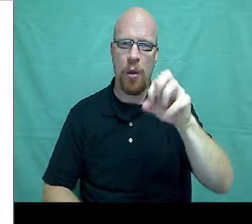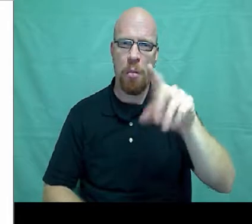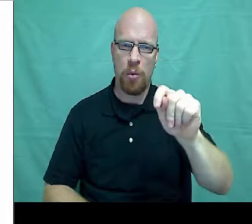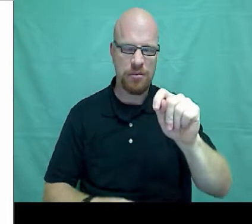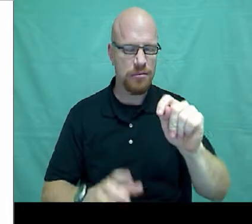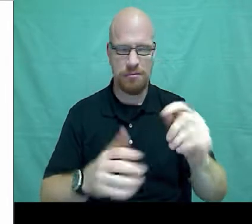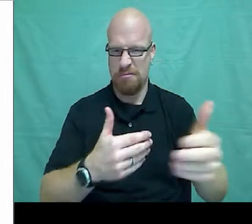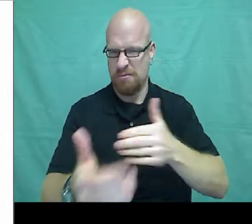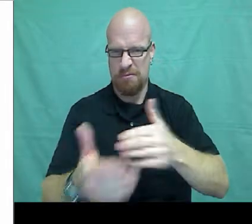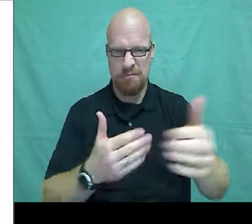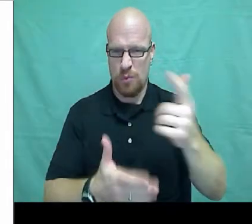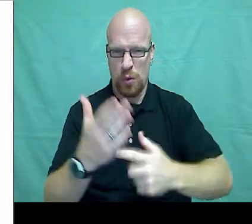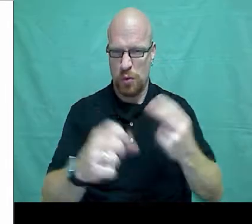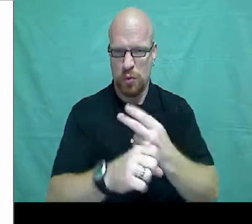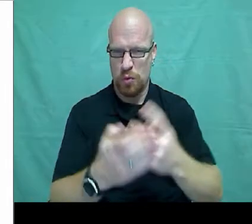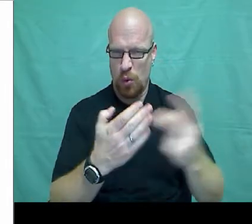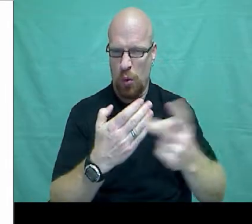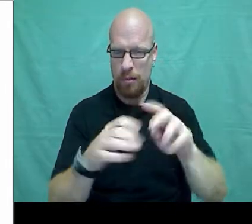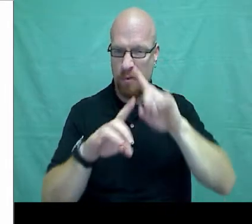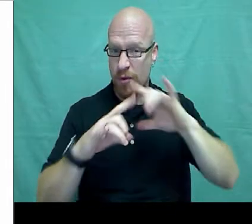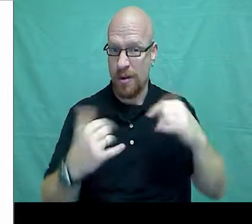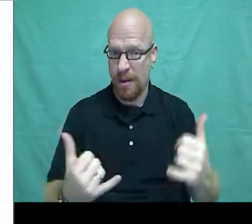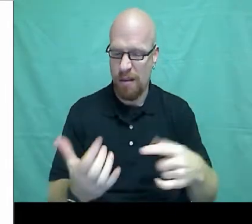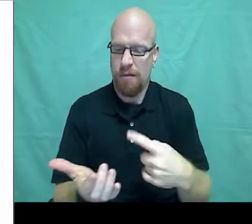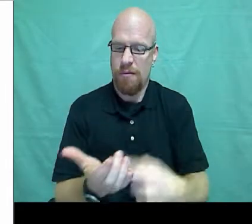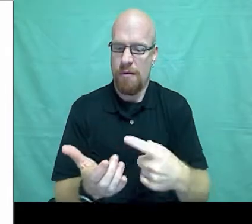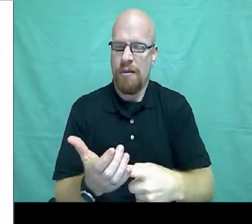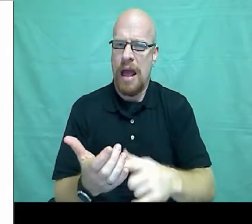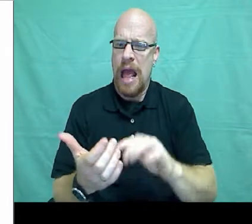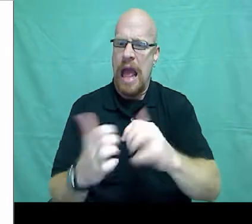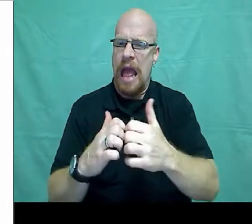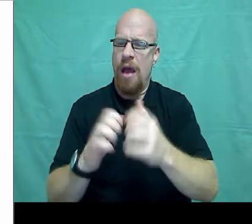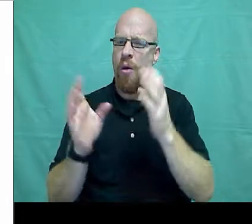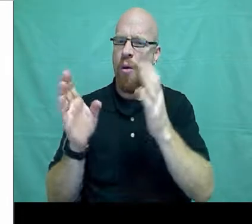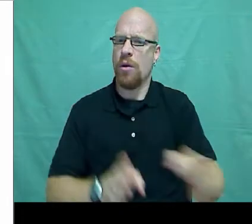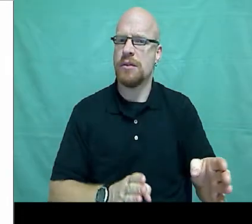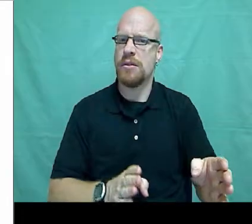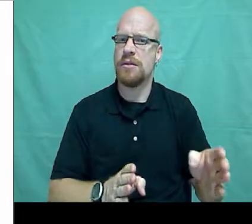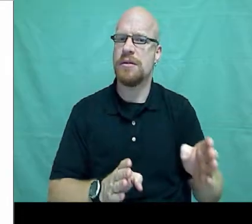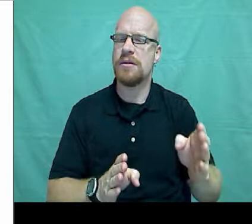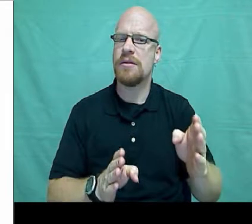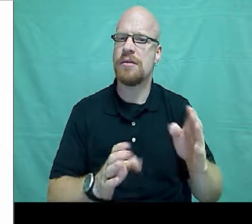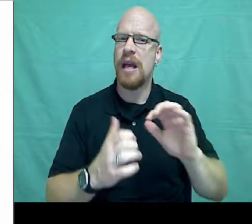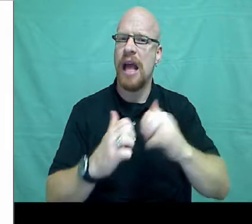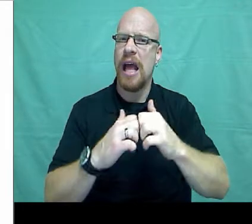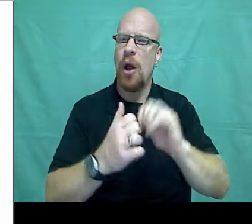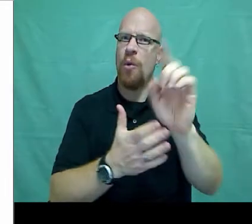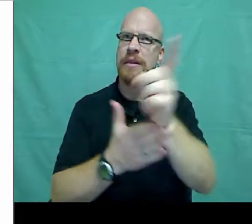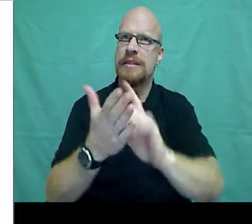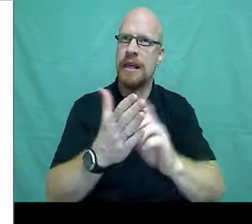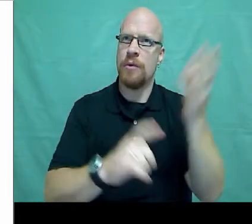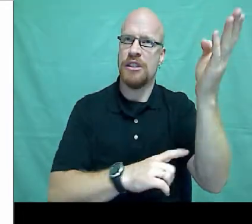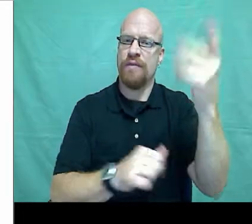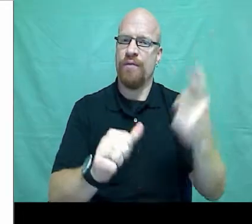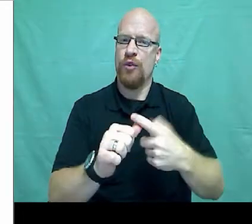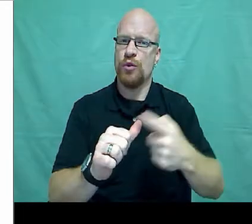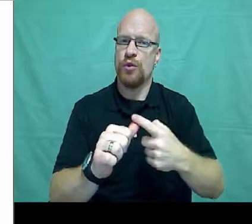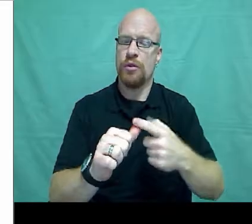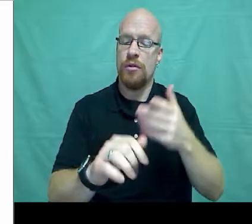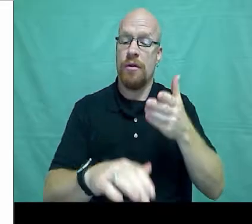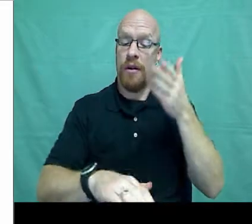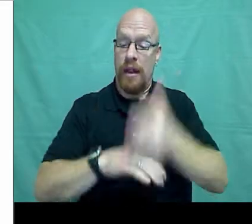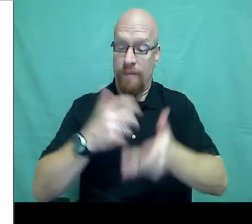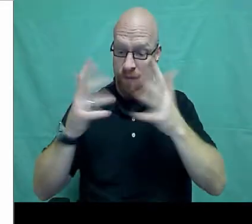we have PC, we have PowerPoint. Before we even do that, we need to talk about how to organize, how to design